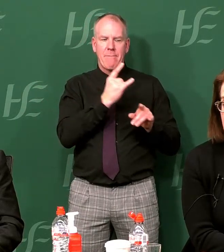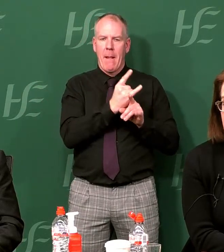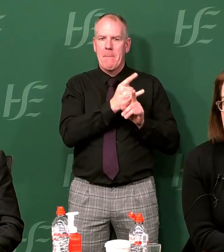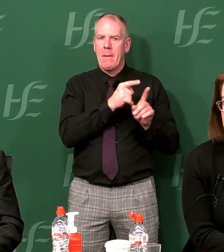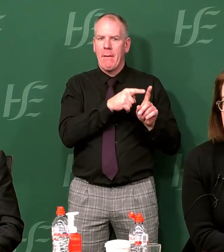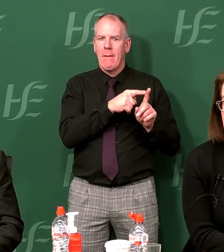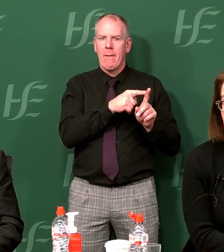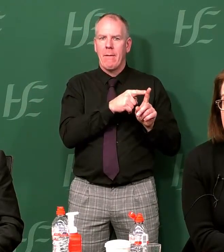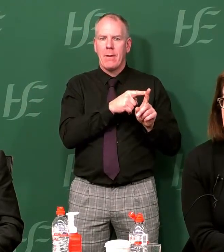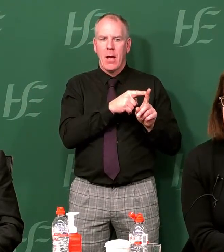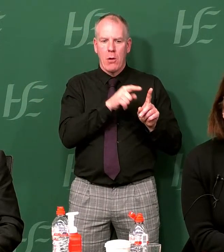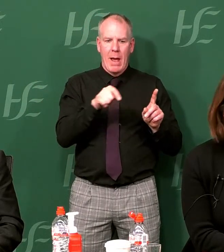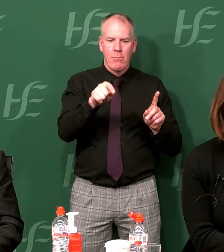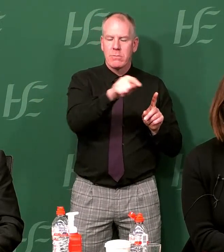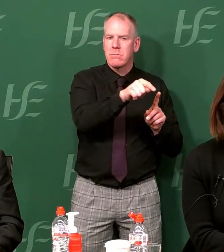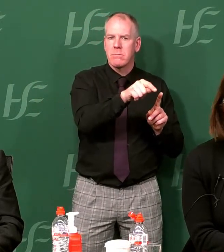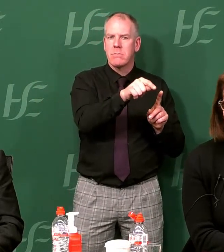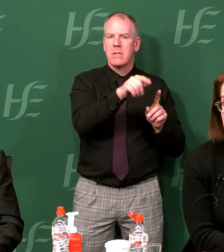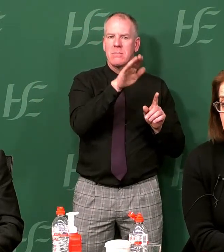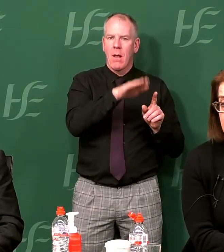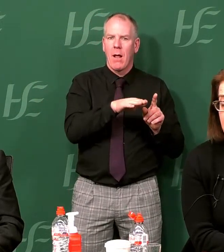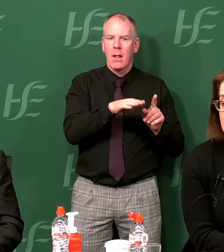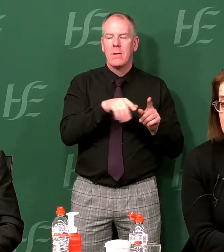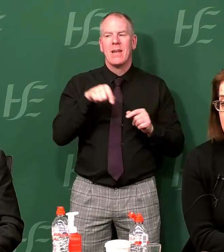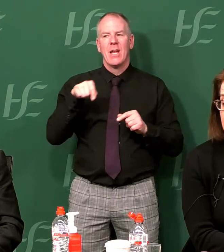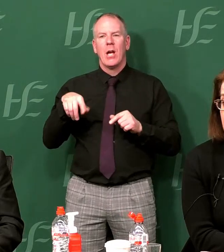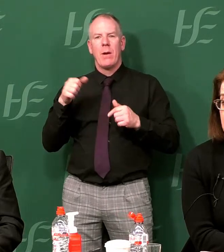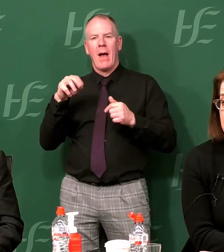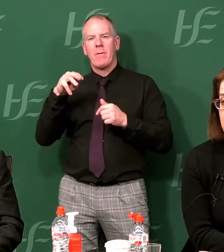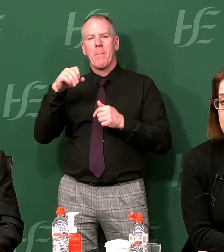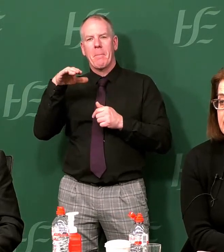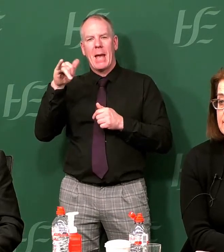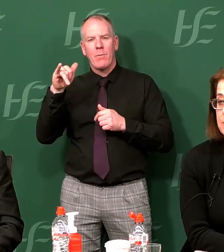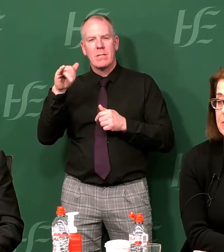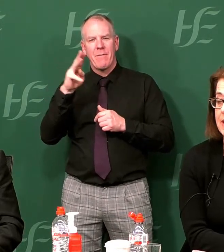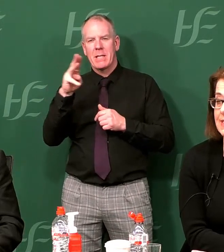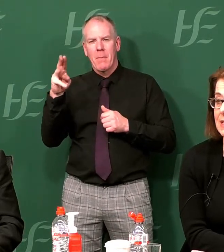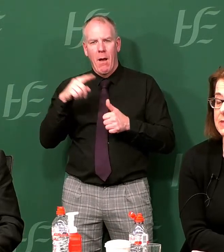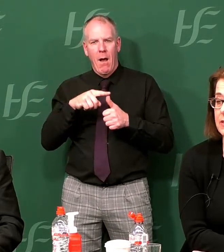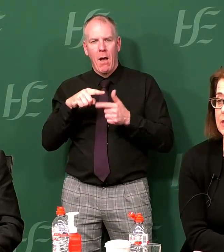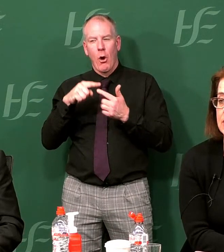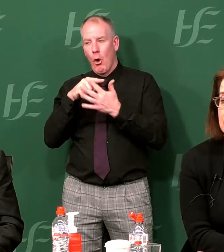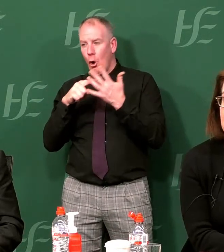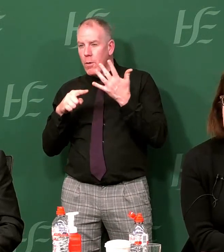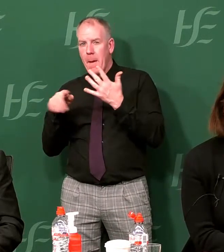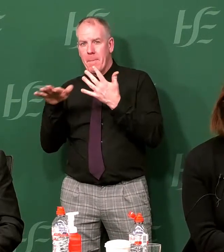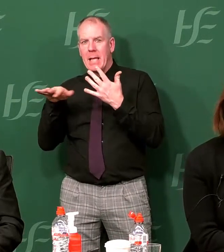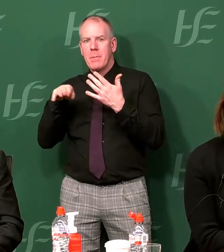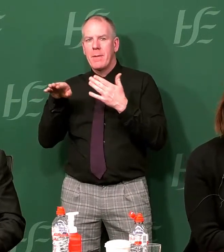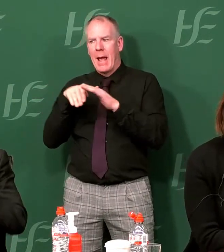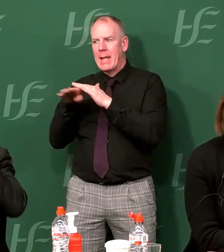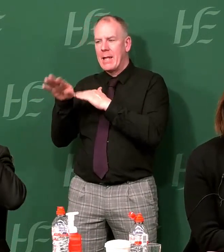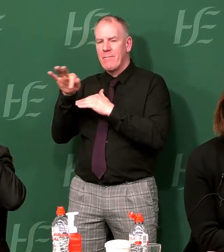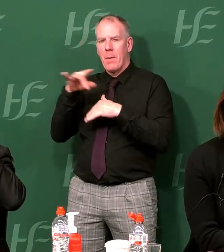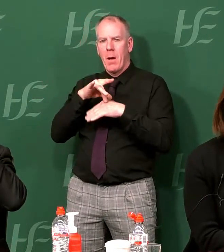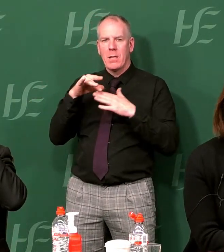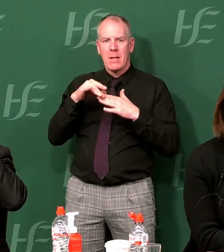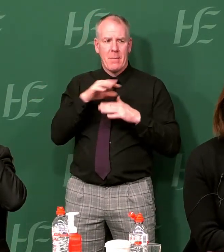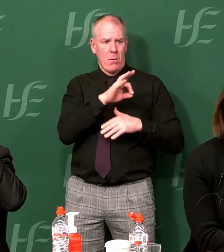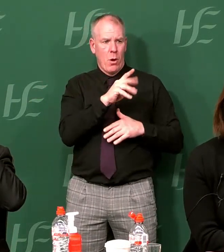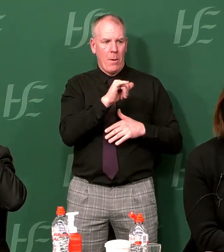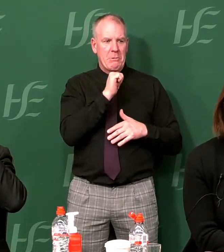around. Here we have Mary's in the Park, we have Clontarf, we have all sorts of other places that people can step down into. If you're in Galway, you don't have any